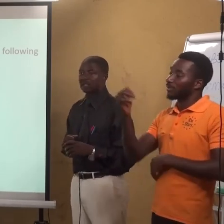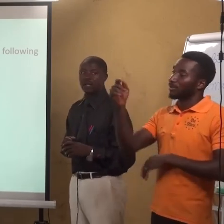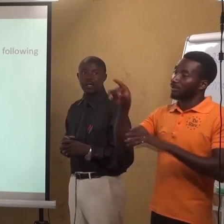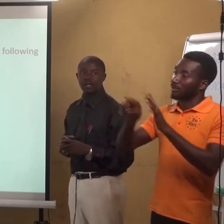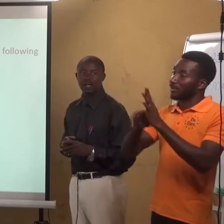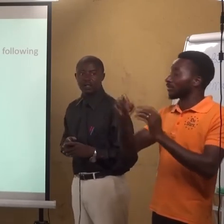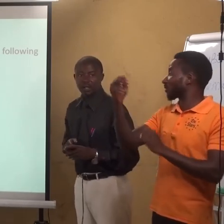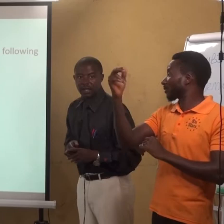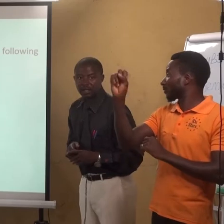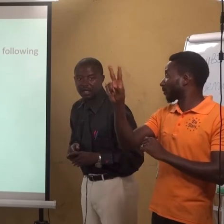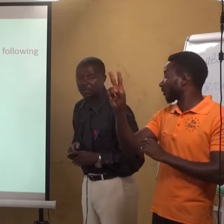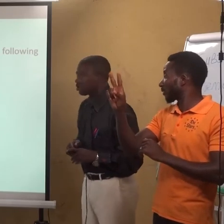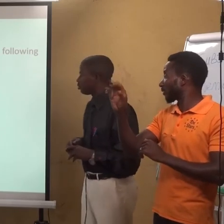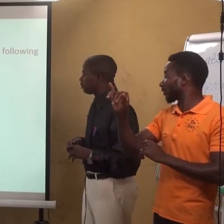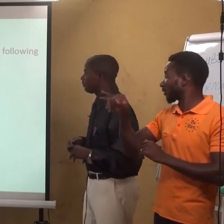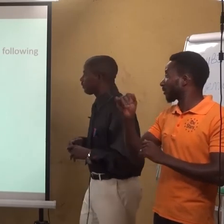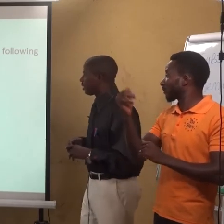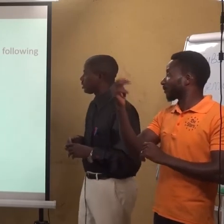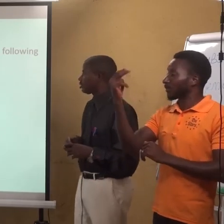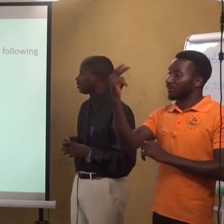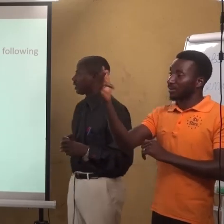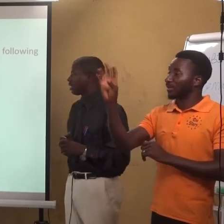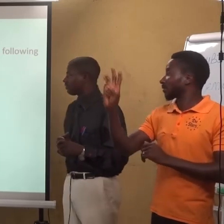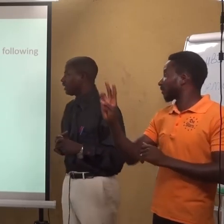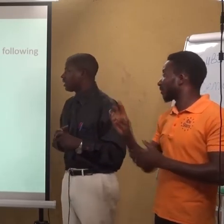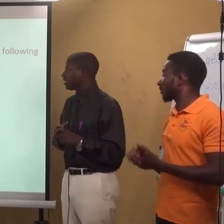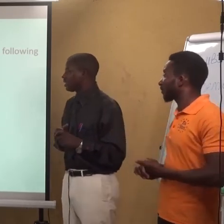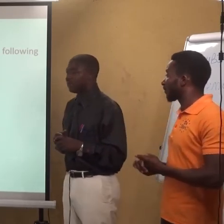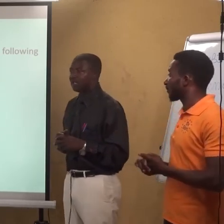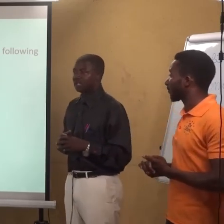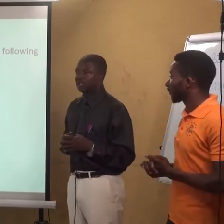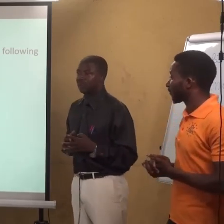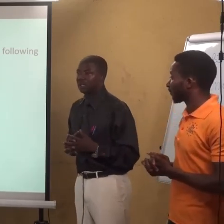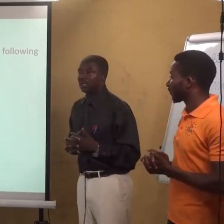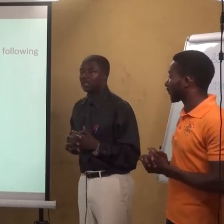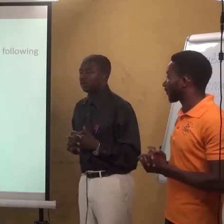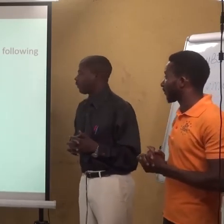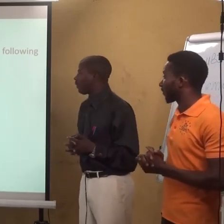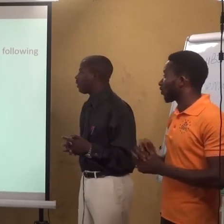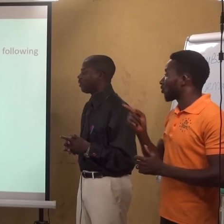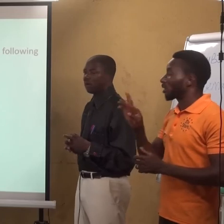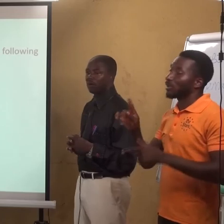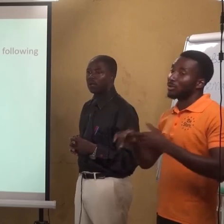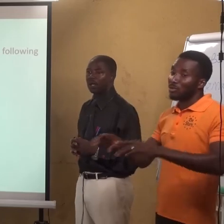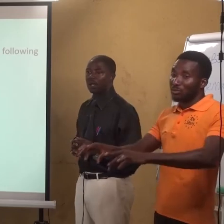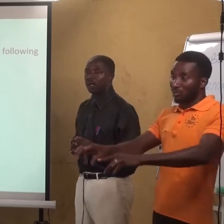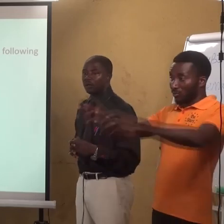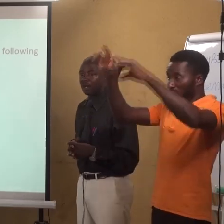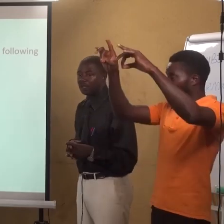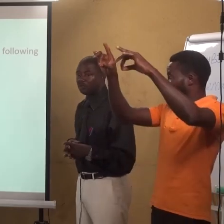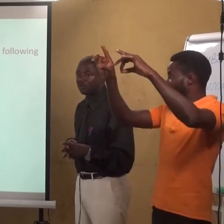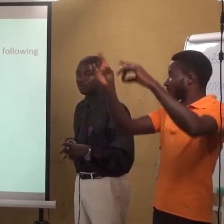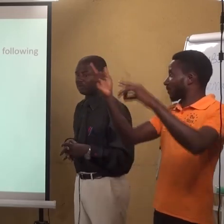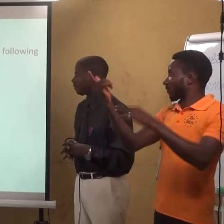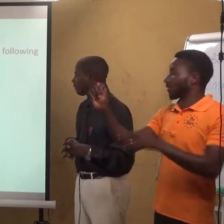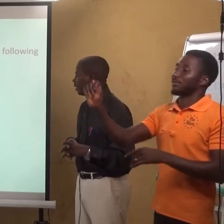dash. Assignment 2. Number 2, we have given the GP 4,